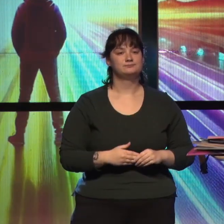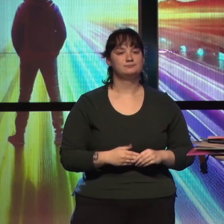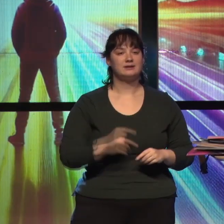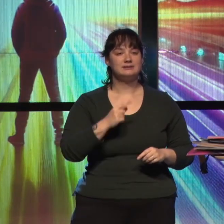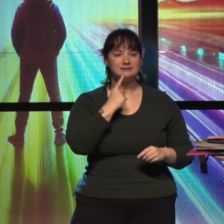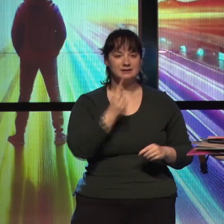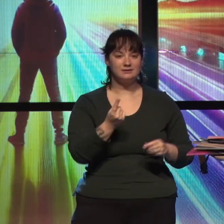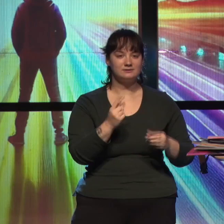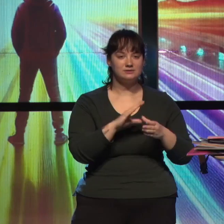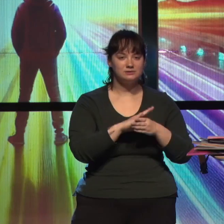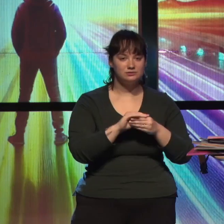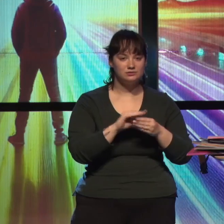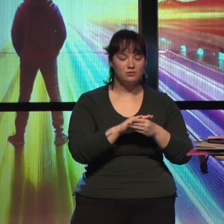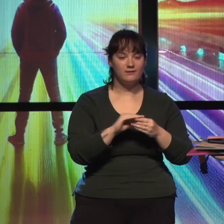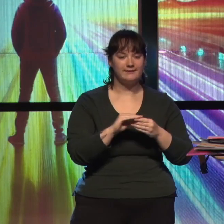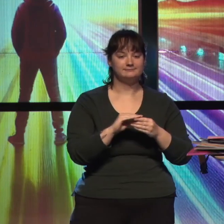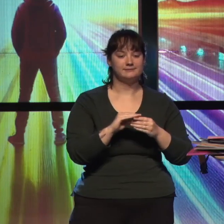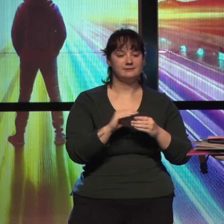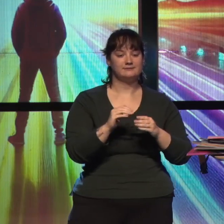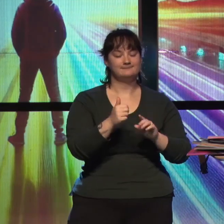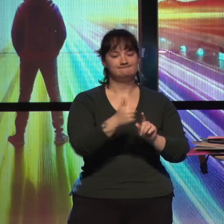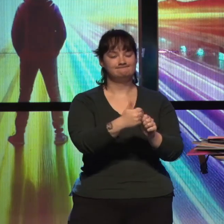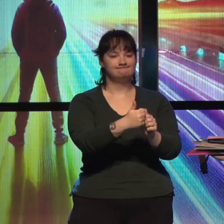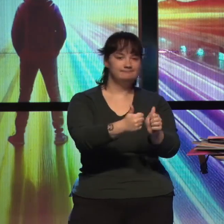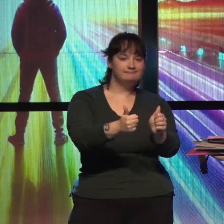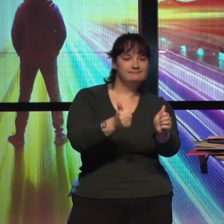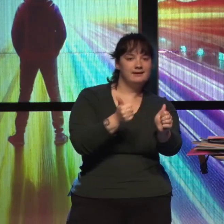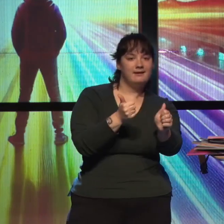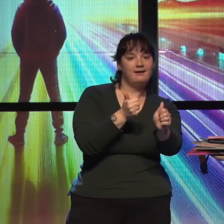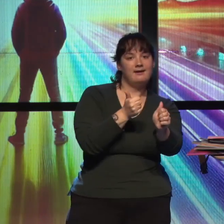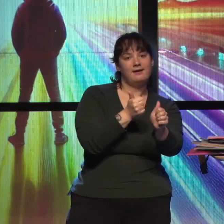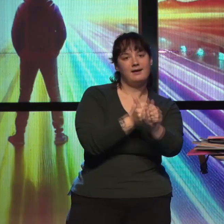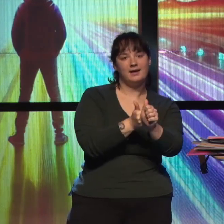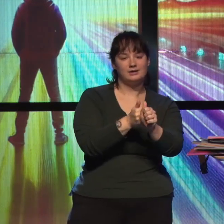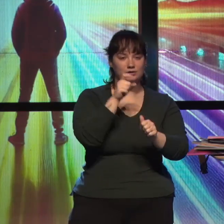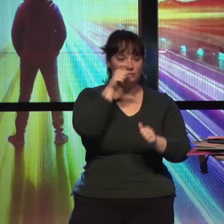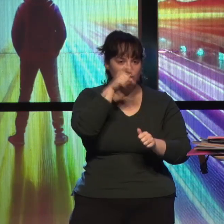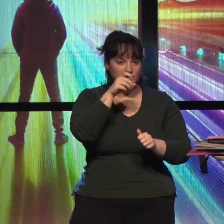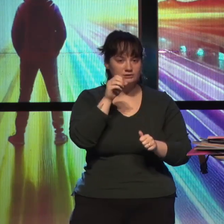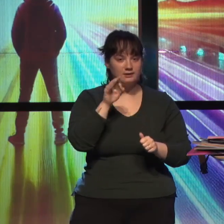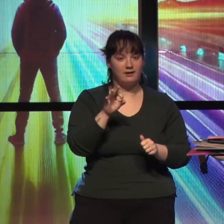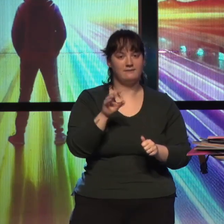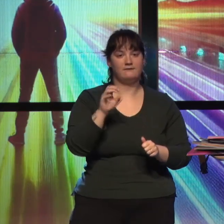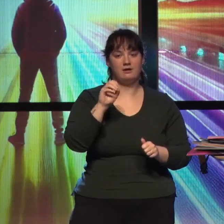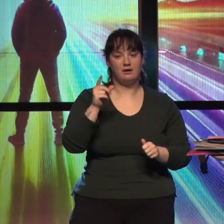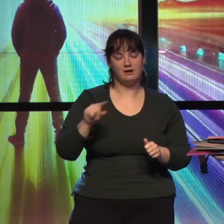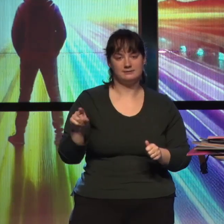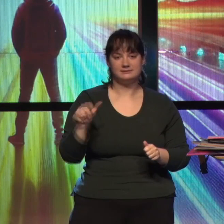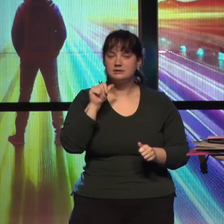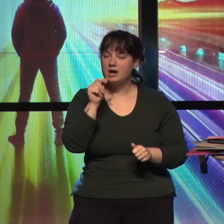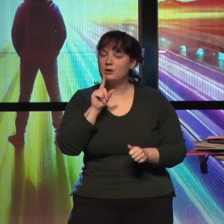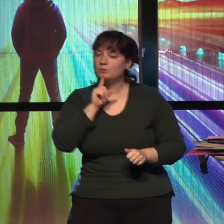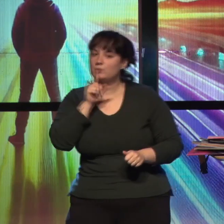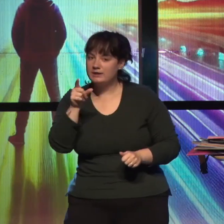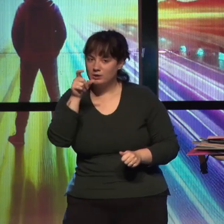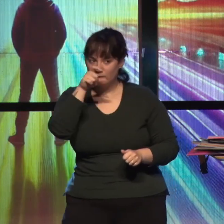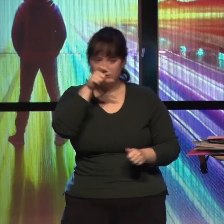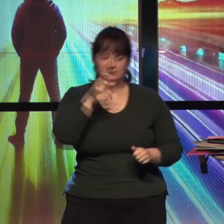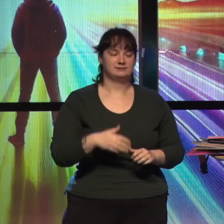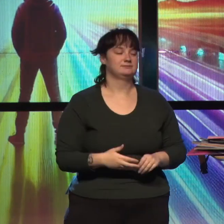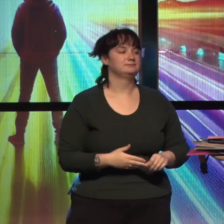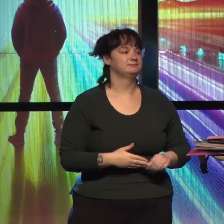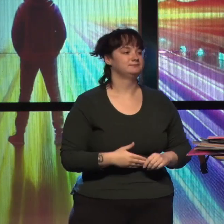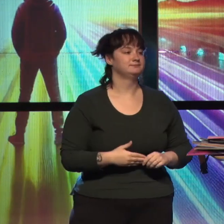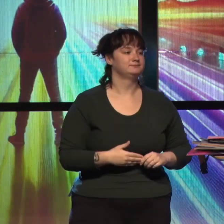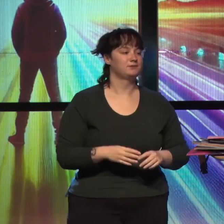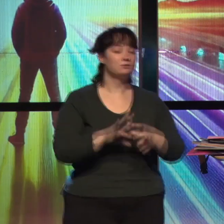behind the witches of Oz. Now, some of you are kind of freaking out. He's using the word witches. They're not real. It's fantasy, okay? Now, and it's their